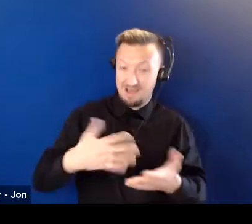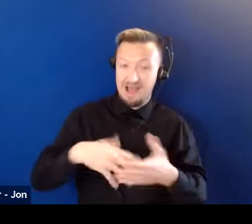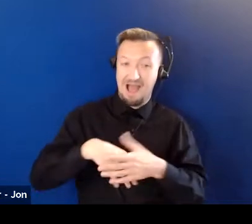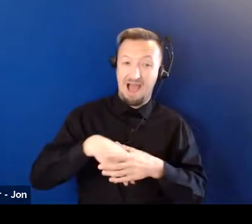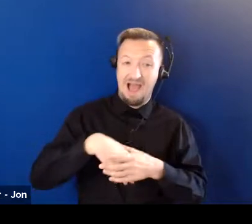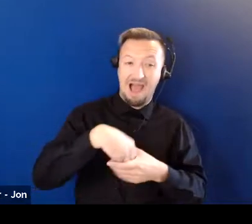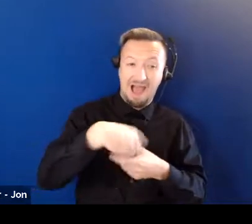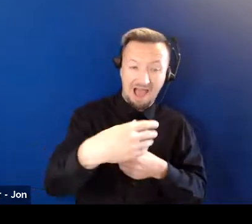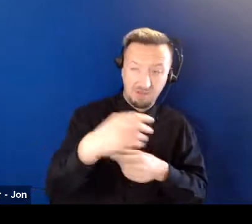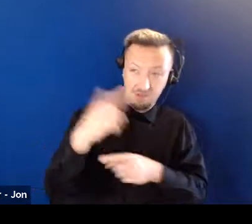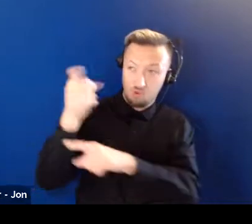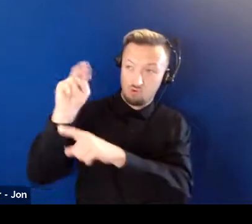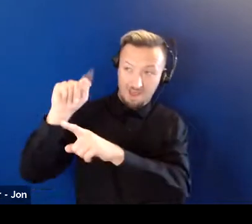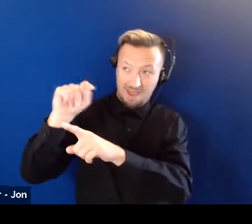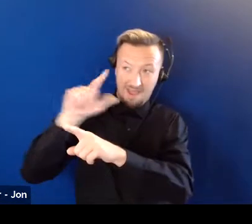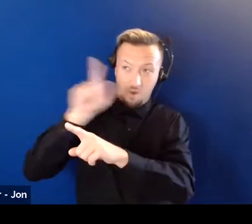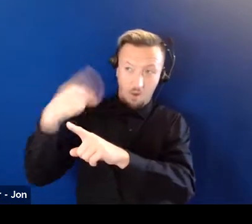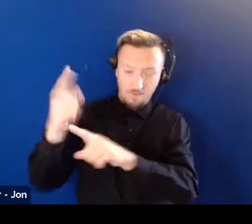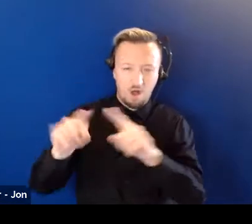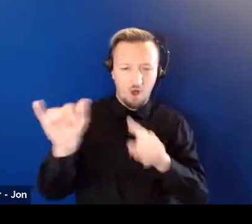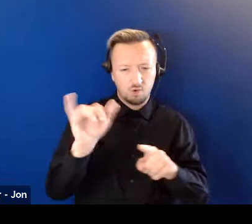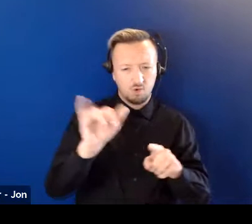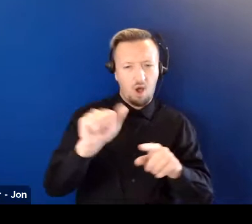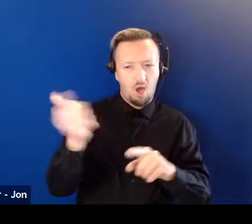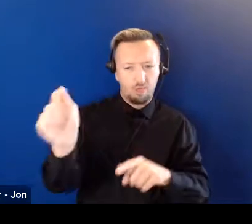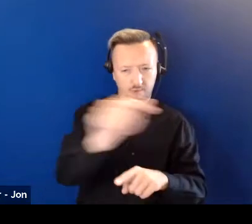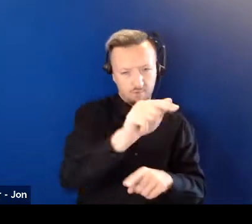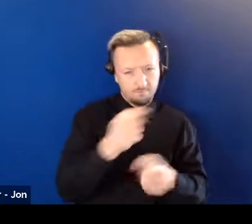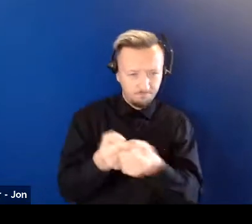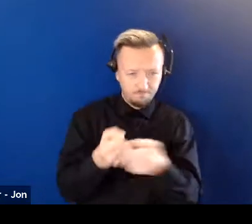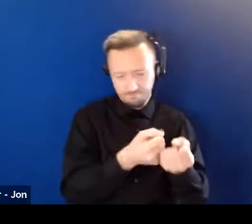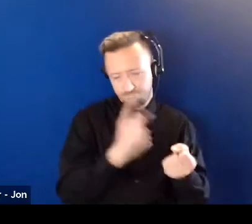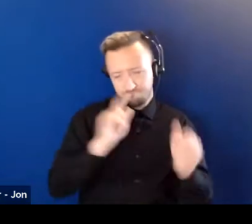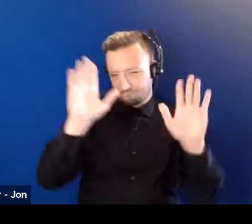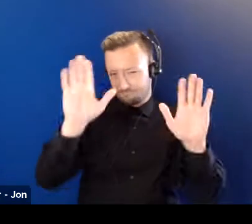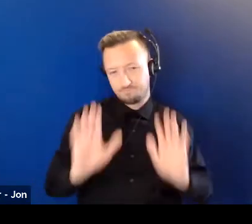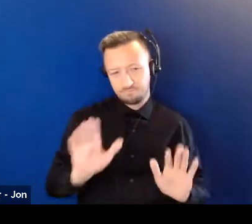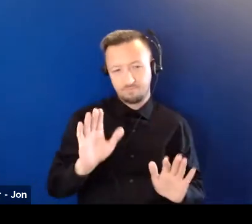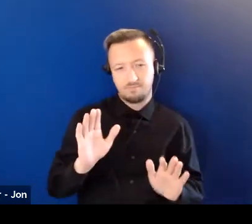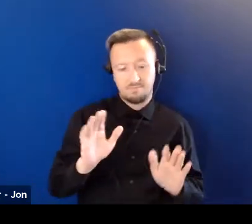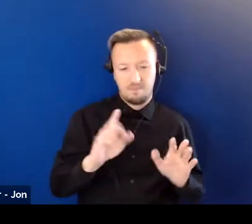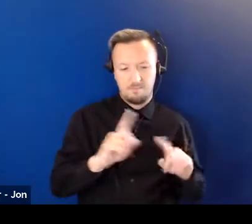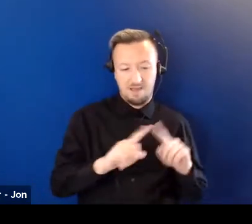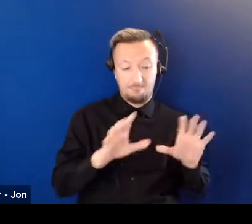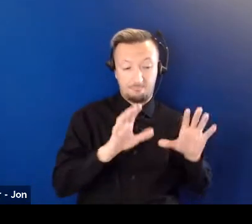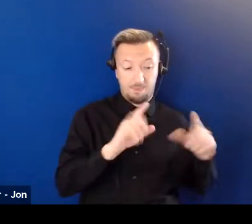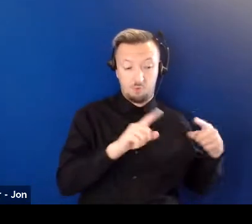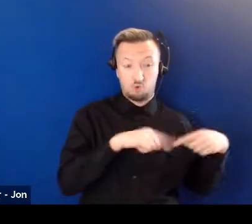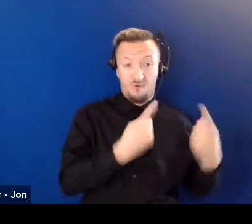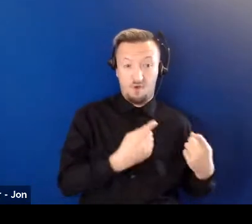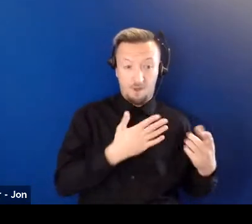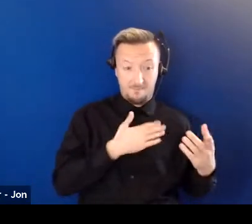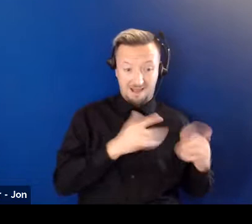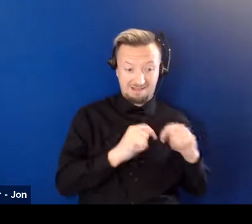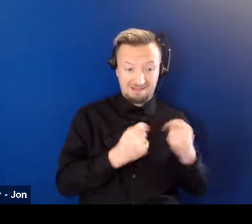outside of the grant itself as well. That's been a really wonderful opportunity. But I have to say, for the team members who have been participating in it,